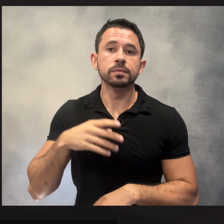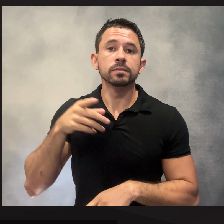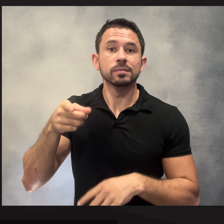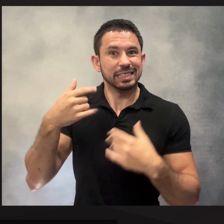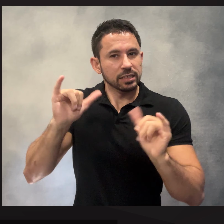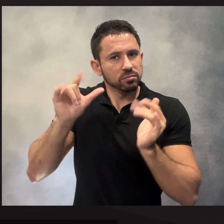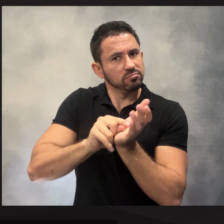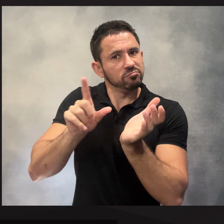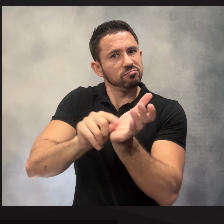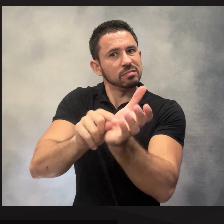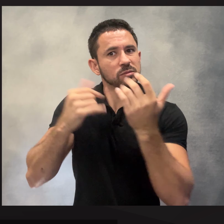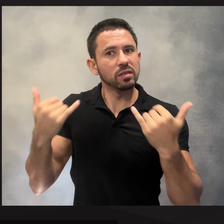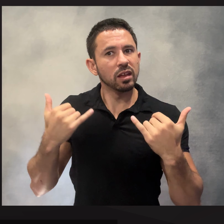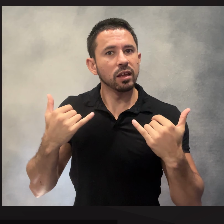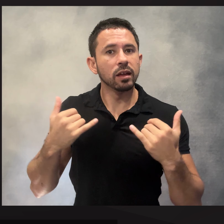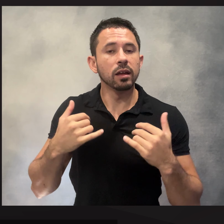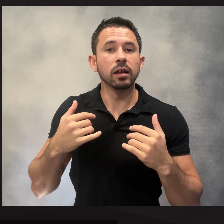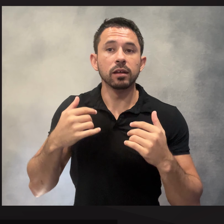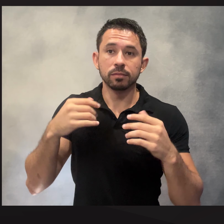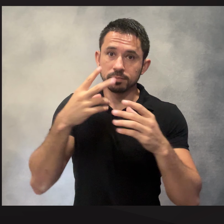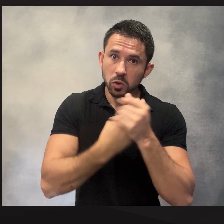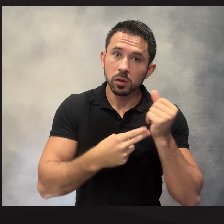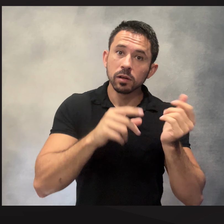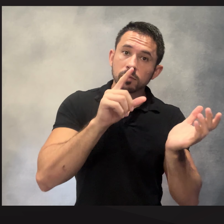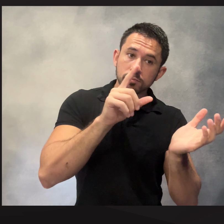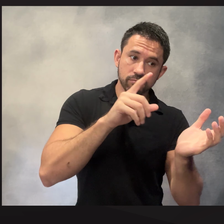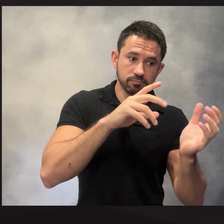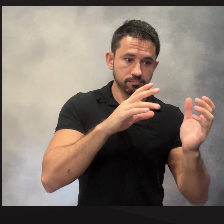It is both in print and online.